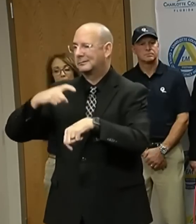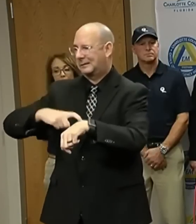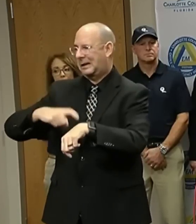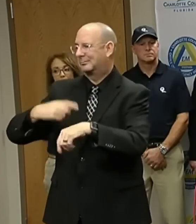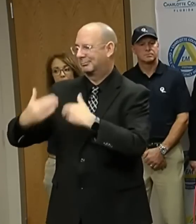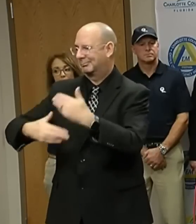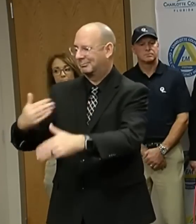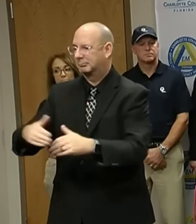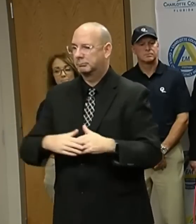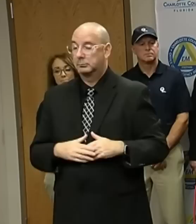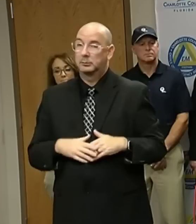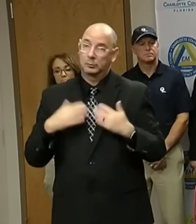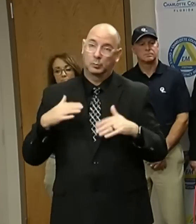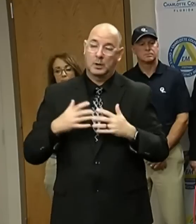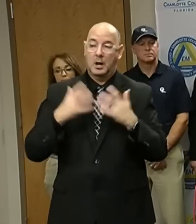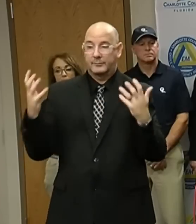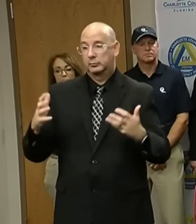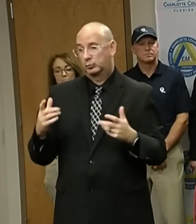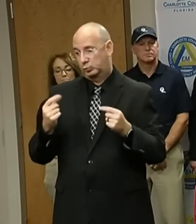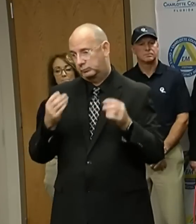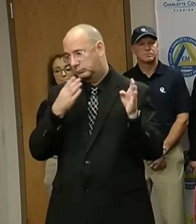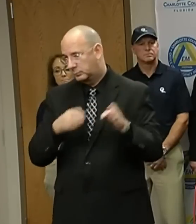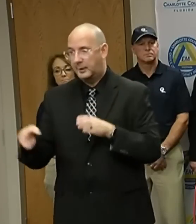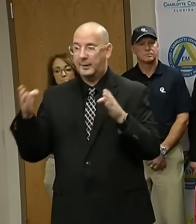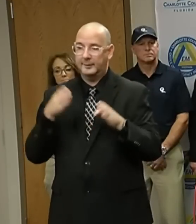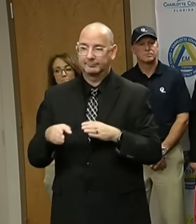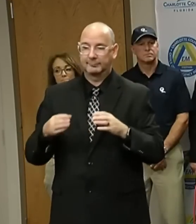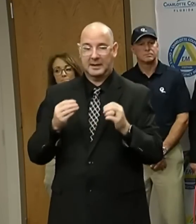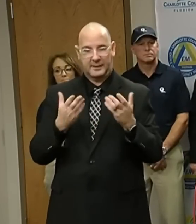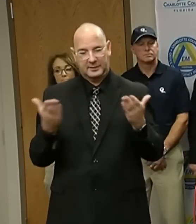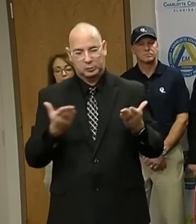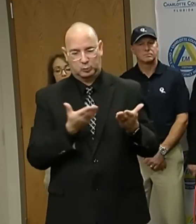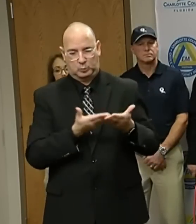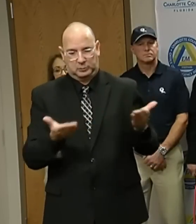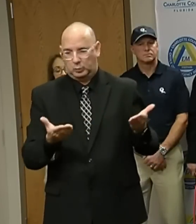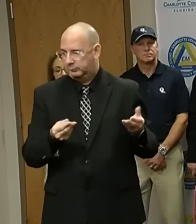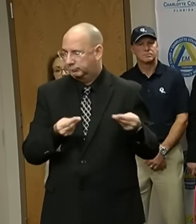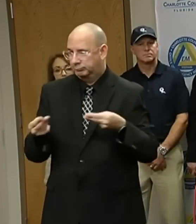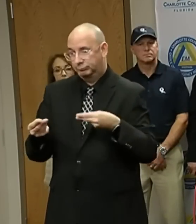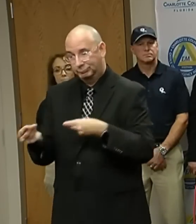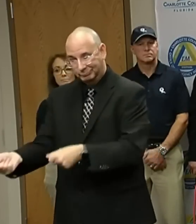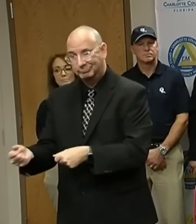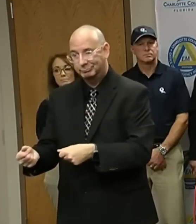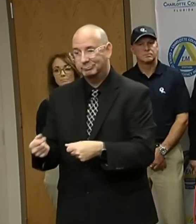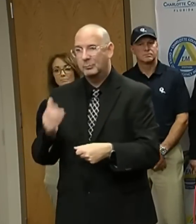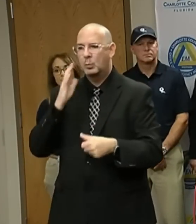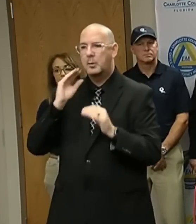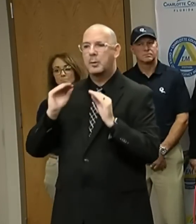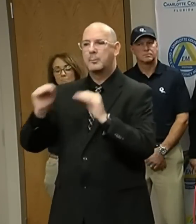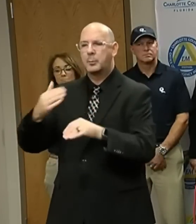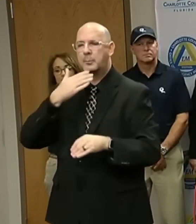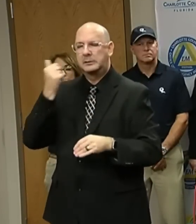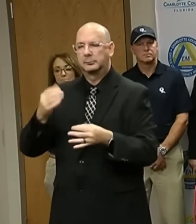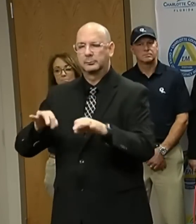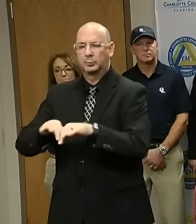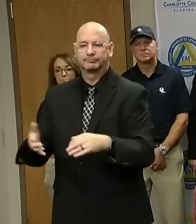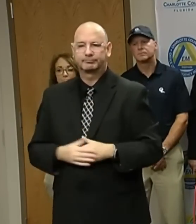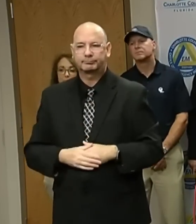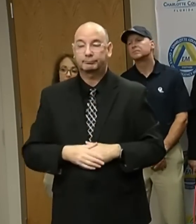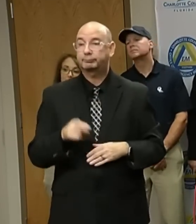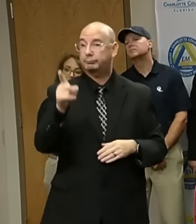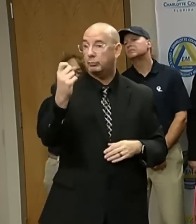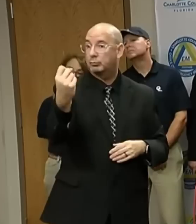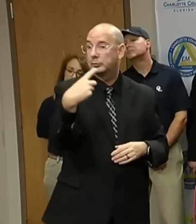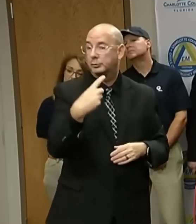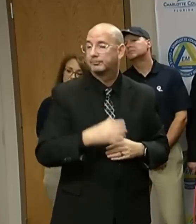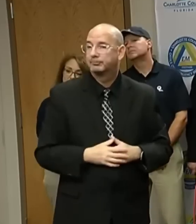love and care. It's going to require a lot of resources, but we're going to do it because we understand how important it is. Governor, piggybacking off that, Governor, what